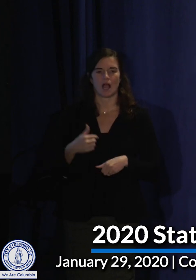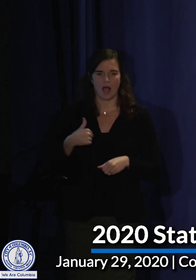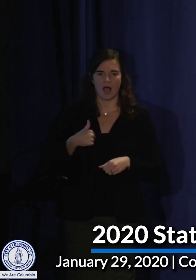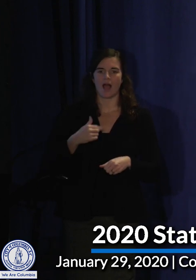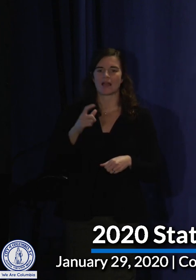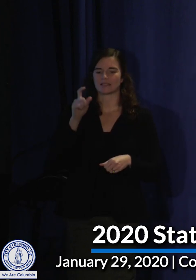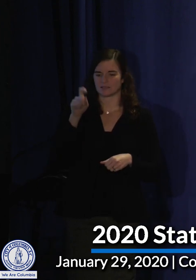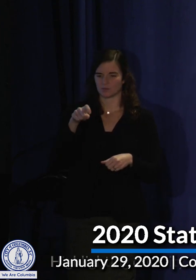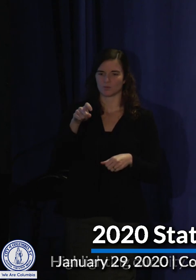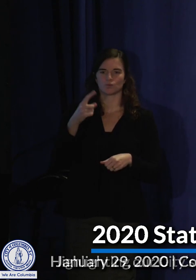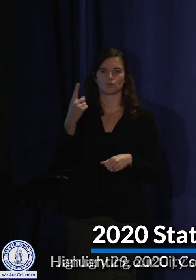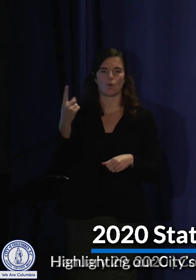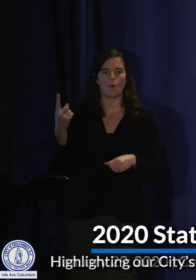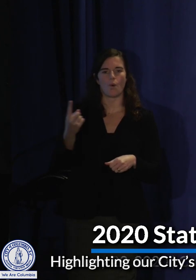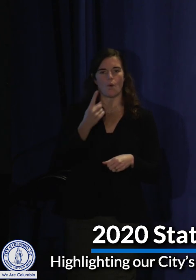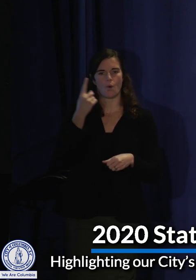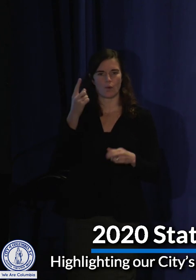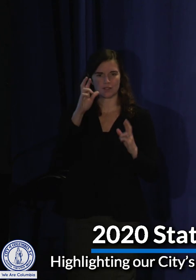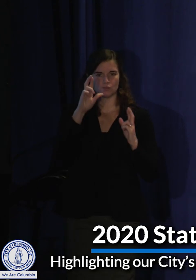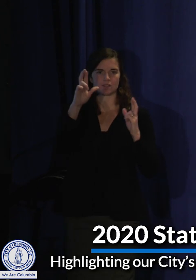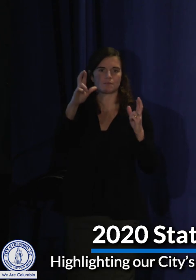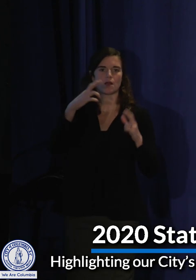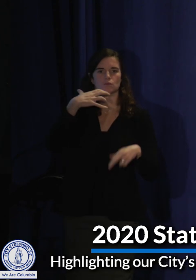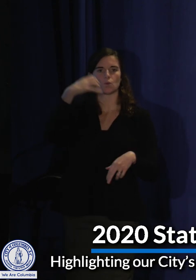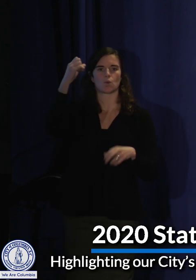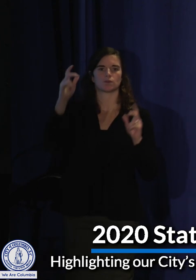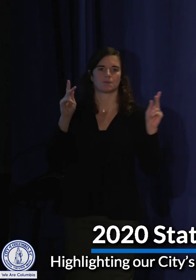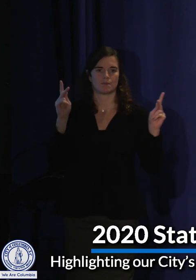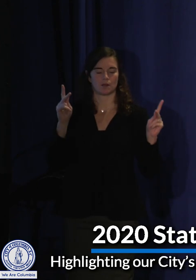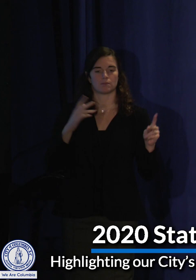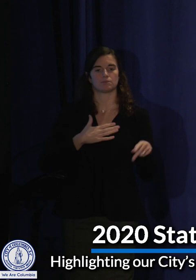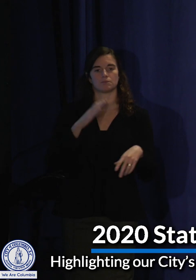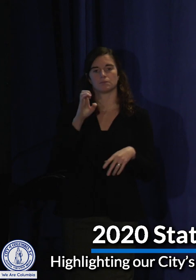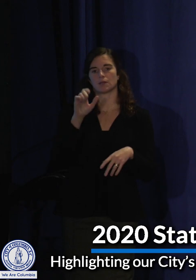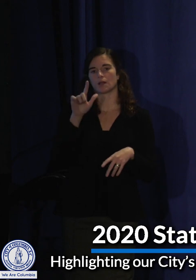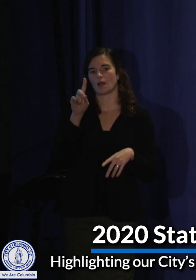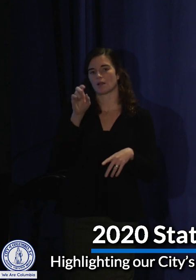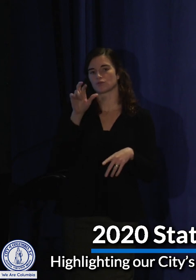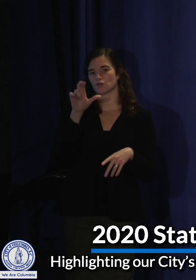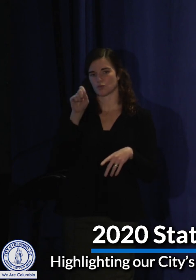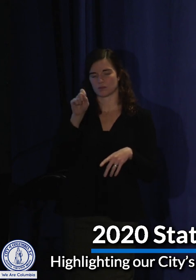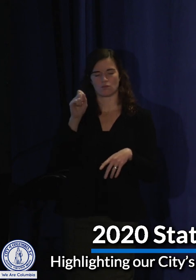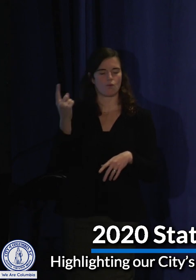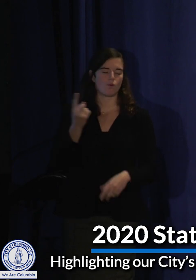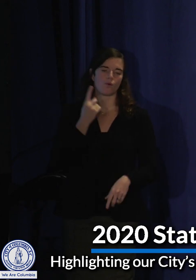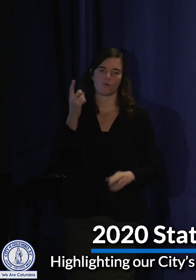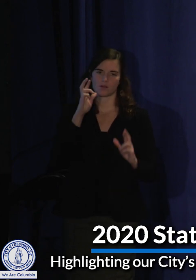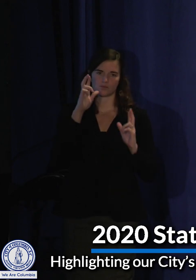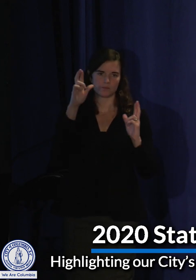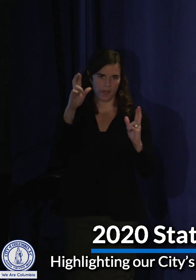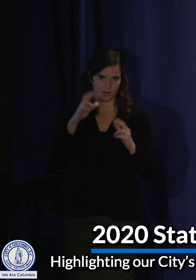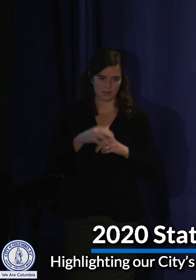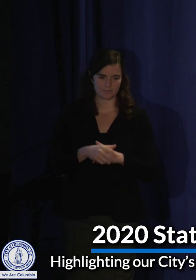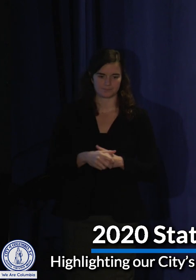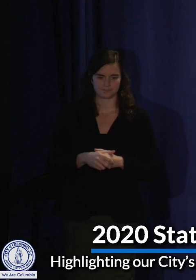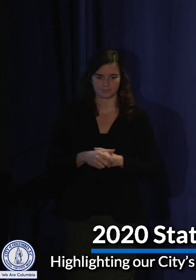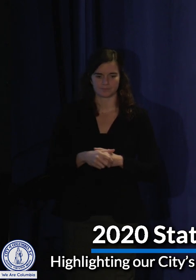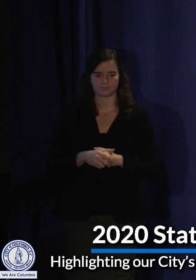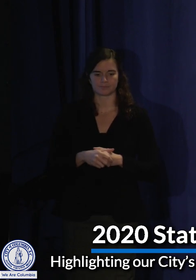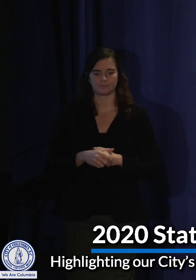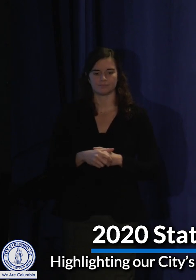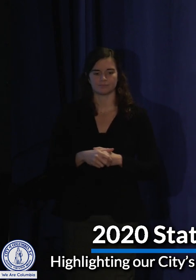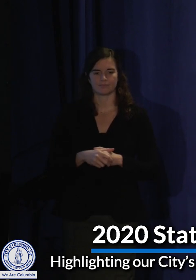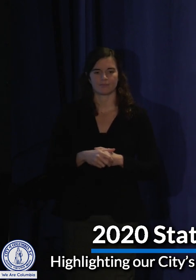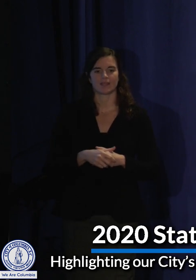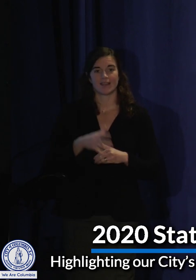would always respect my elders. I would always respect my elders. That God gave me two ears and